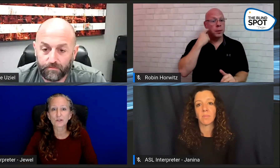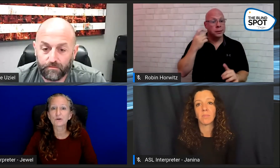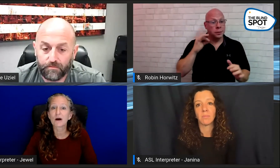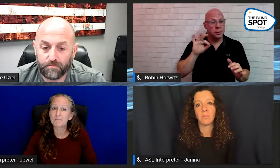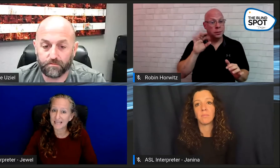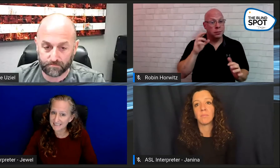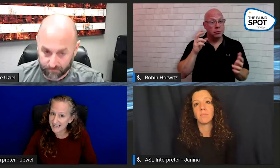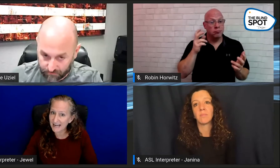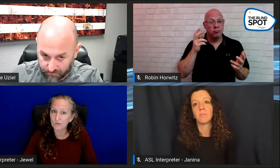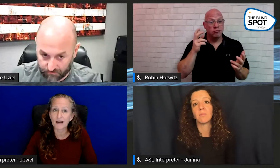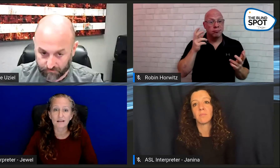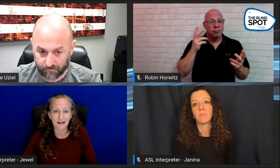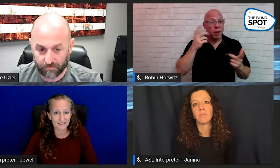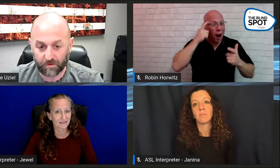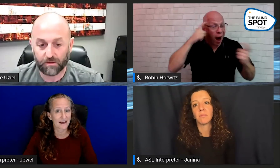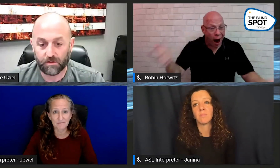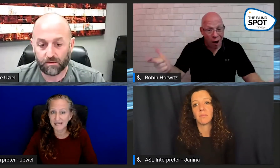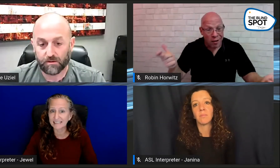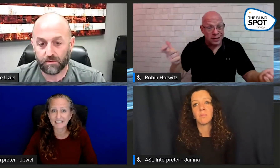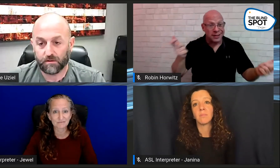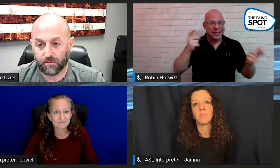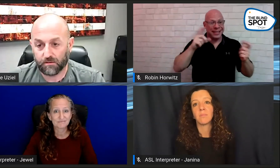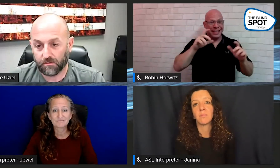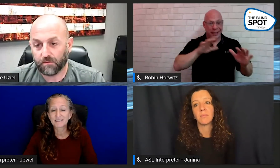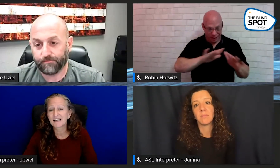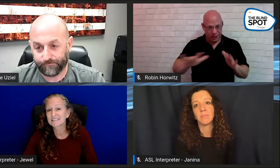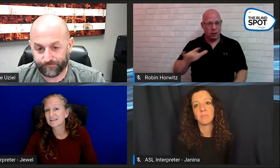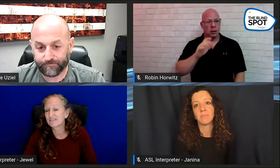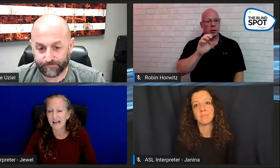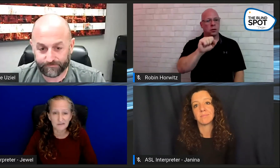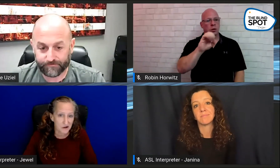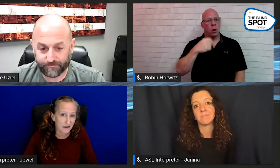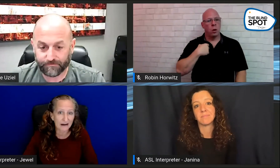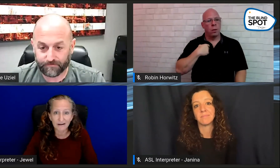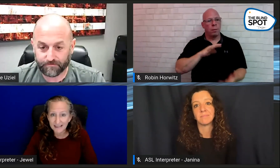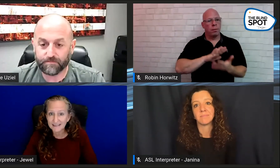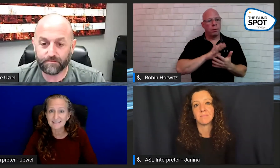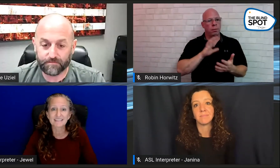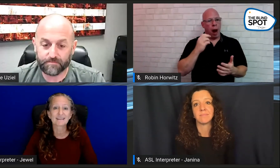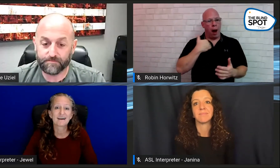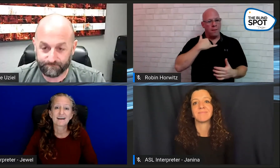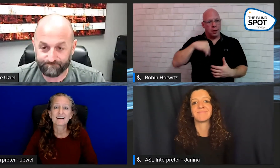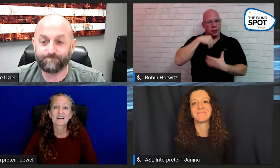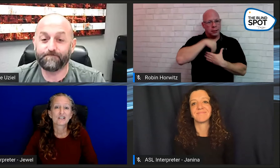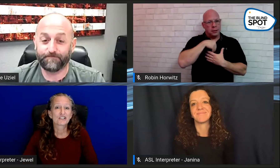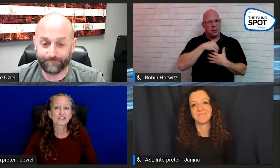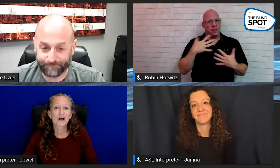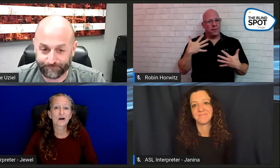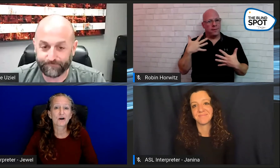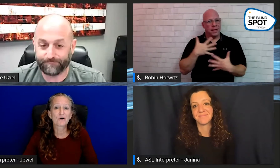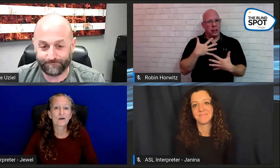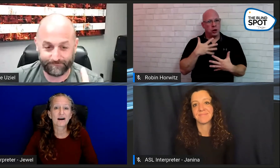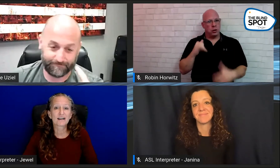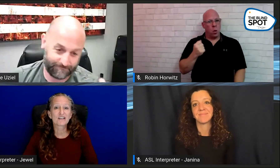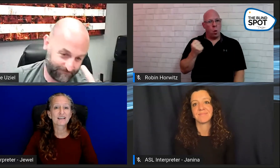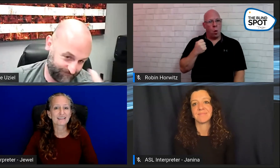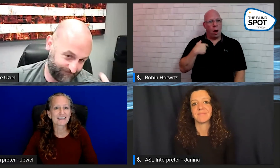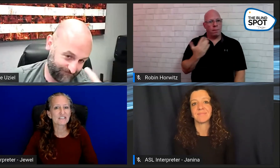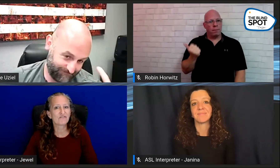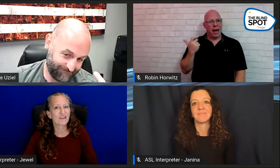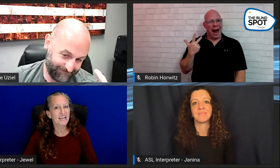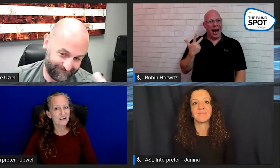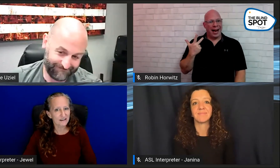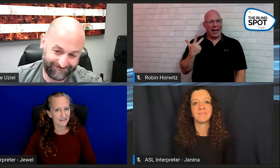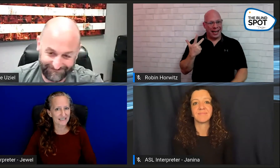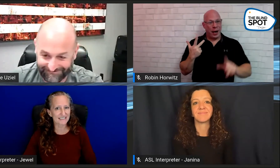went through a big day where I lost a lot of money because of, I don't know, arrogance. So you get